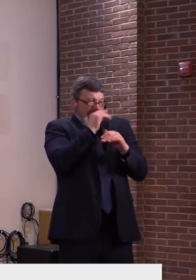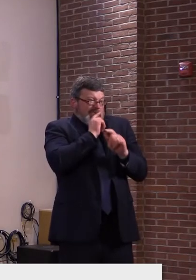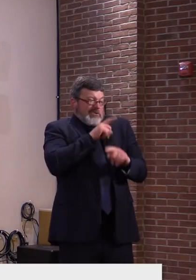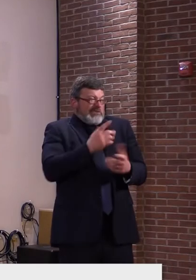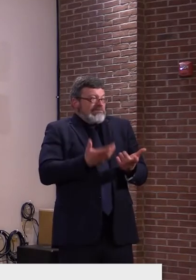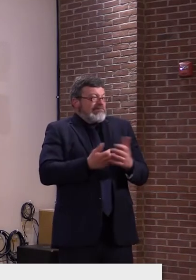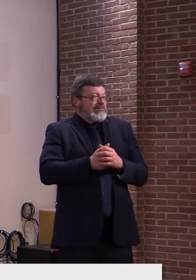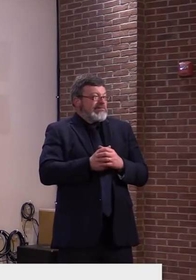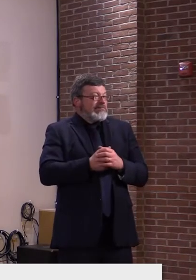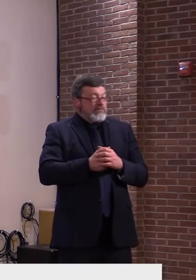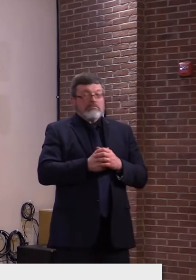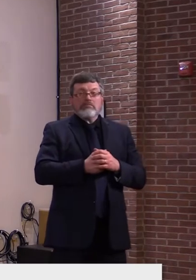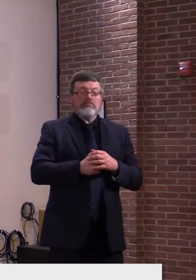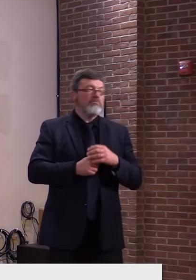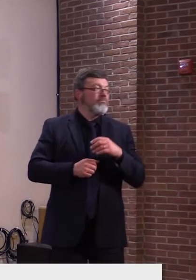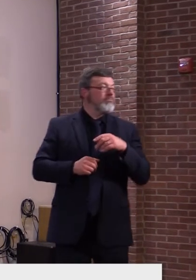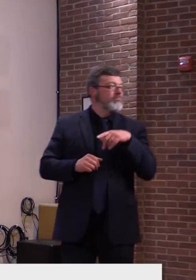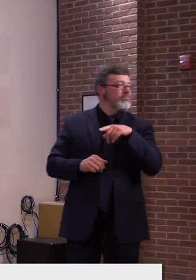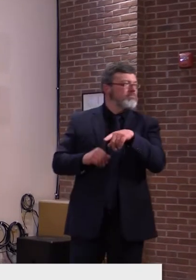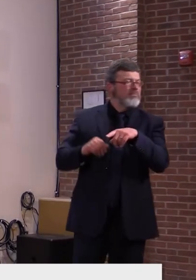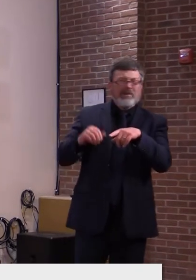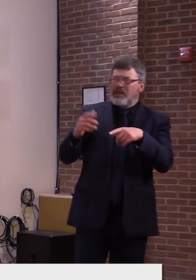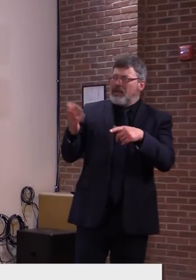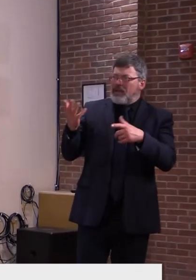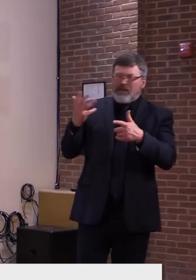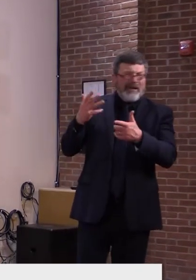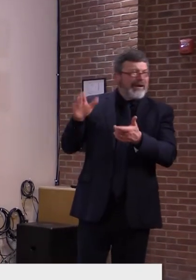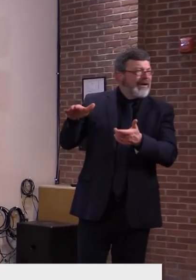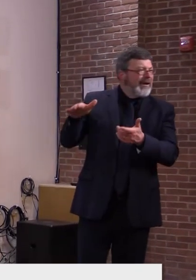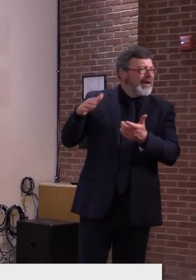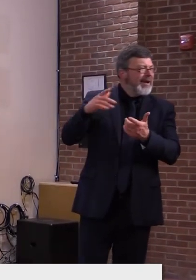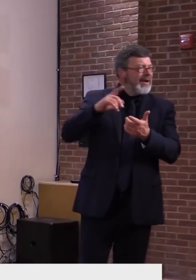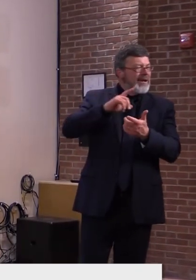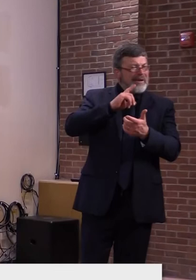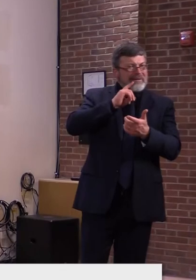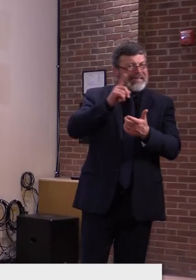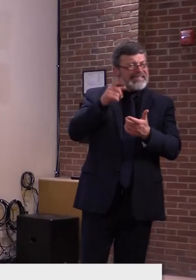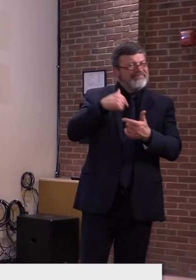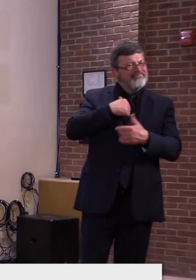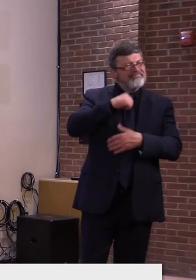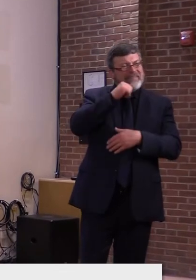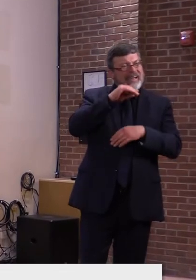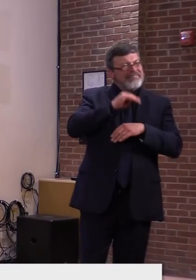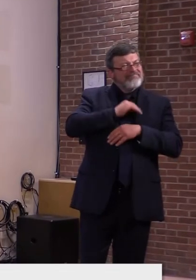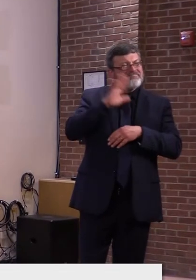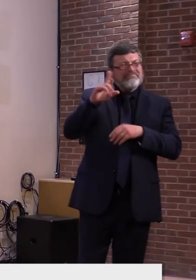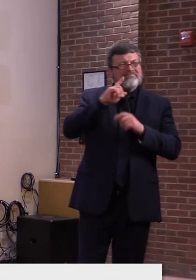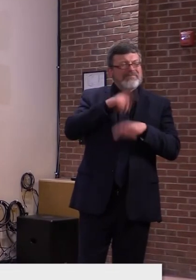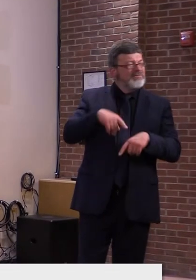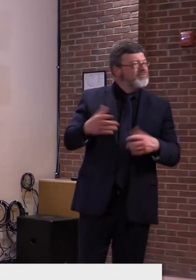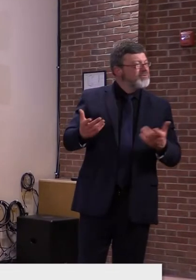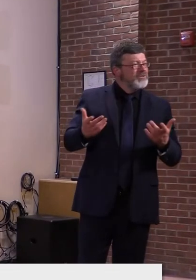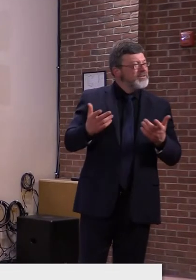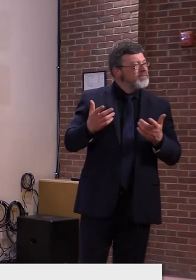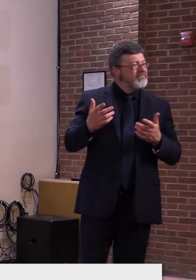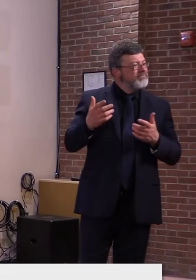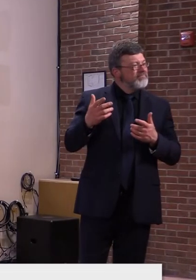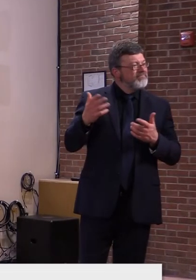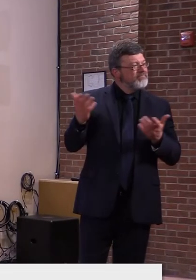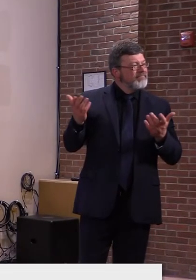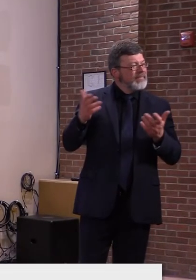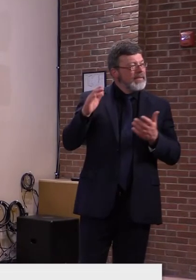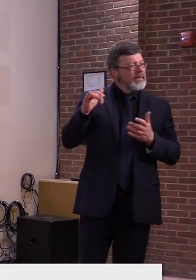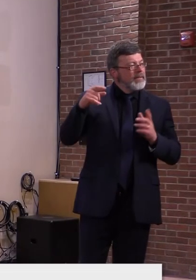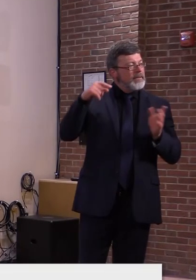may have answered this question already. I didn't hear very well, Questions about